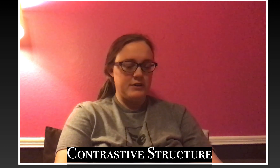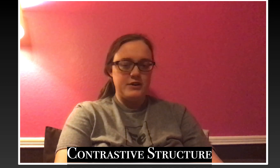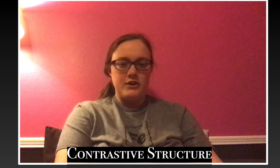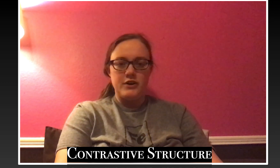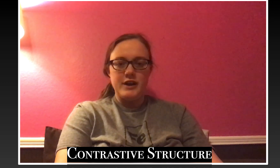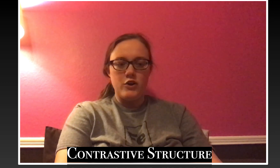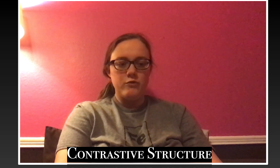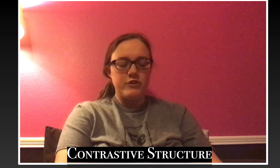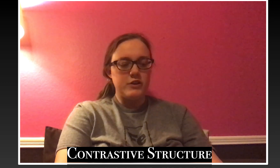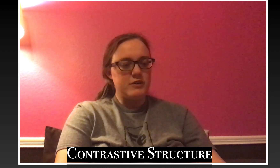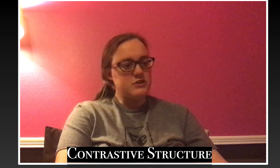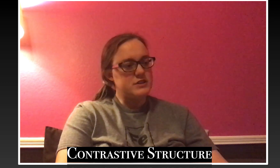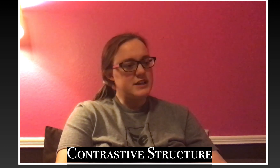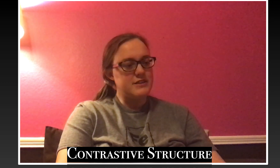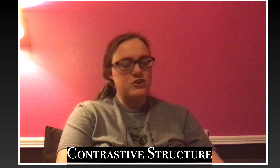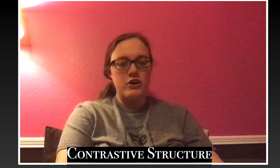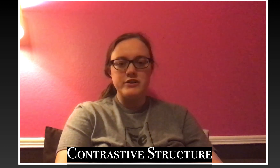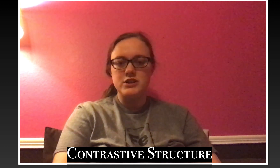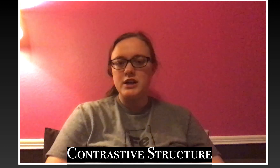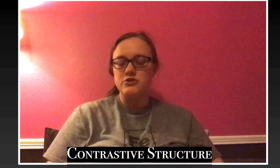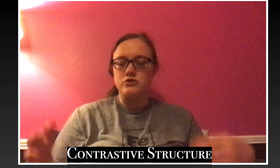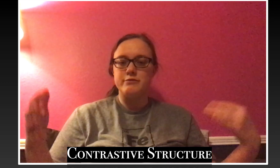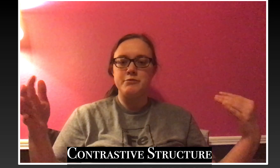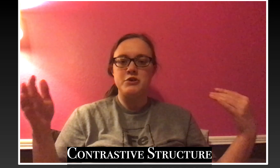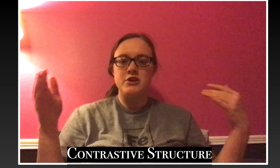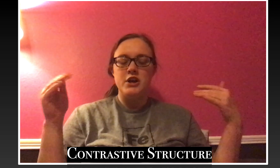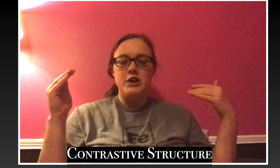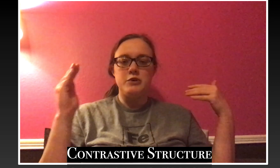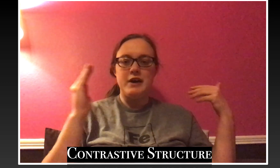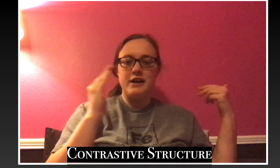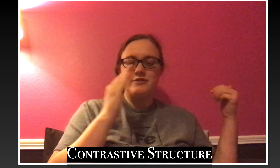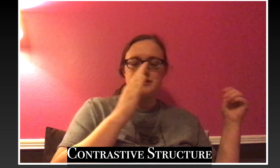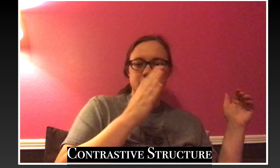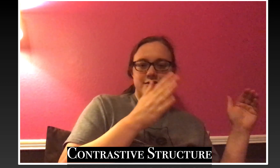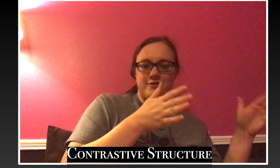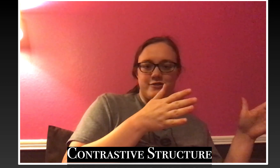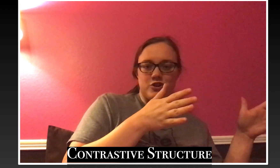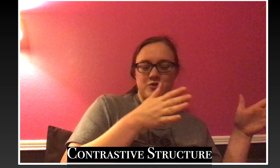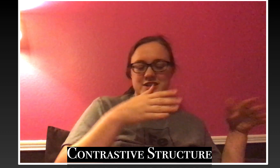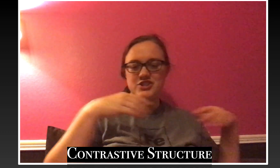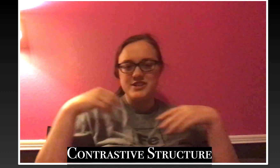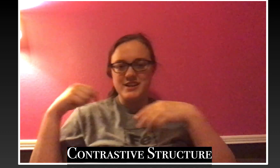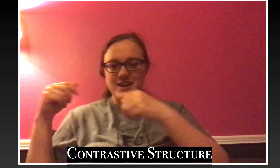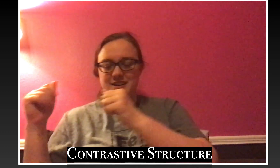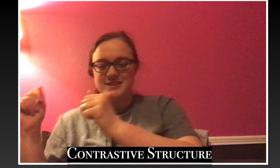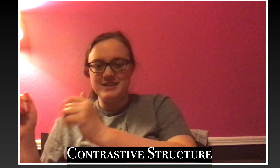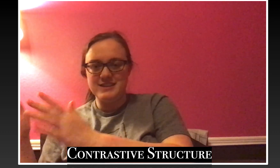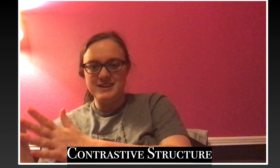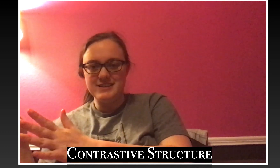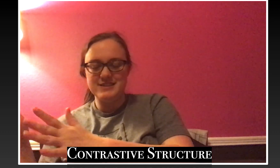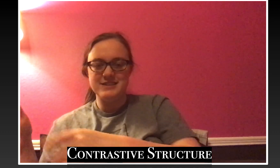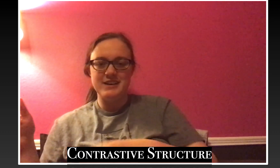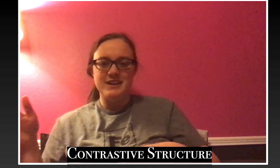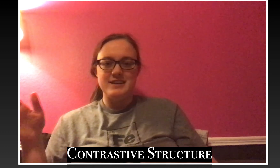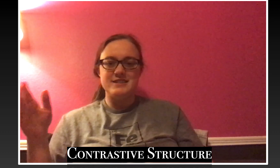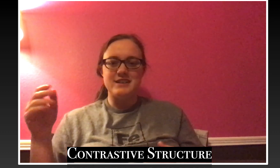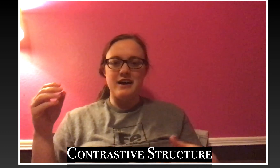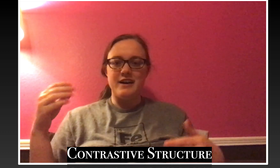All right, hopefully you understand the contrast. Remember, you have to differentiate these